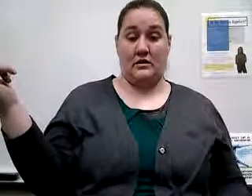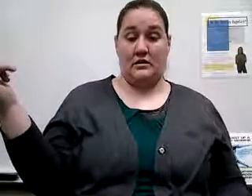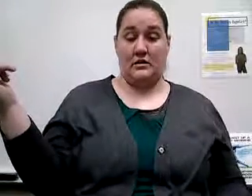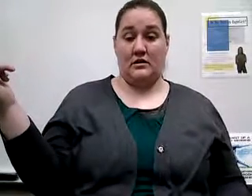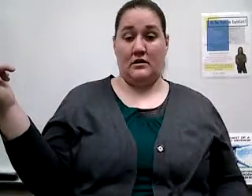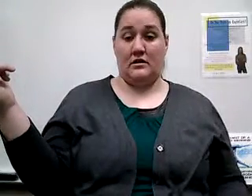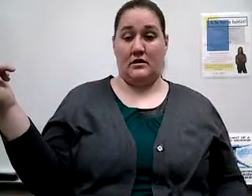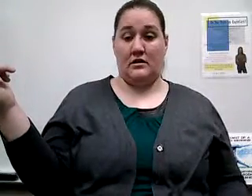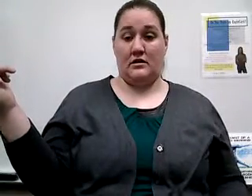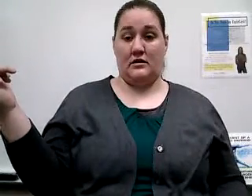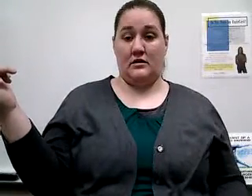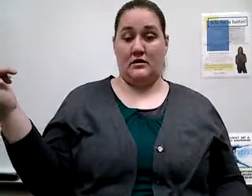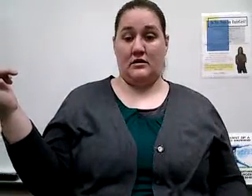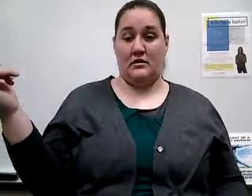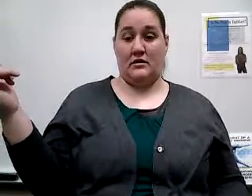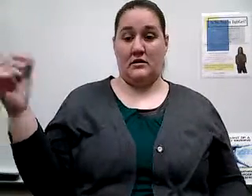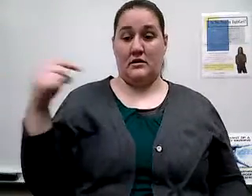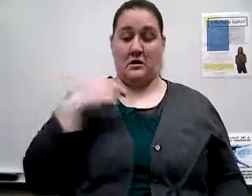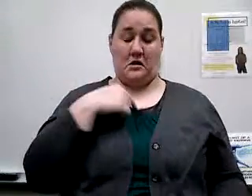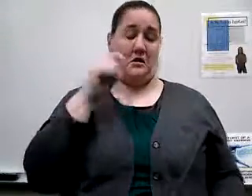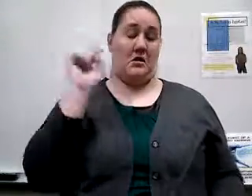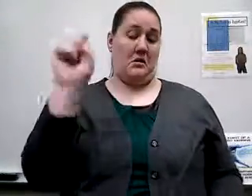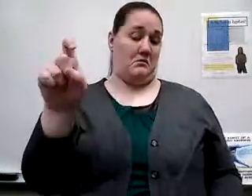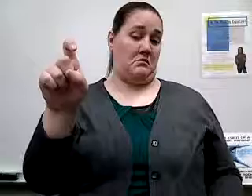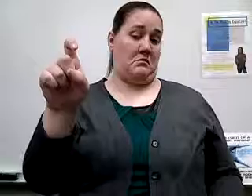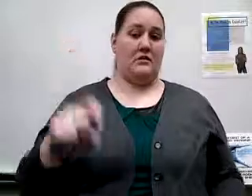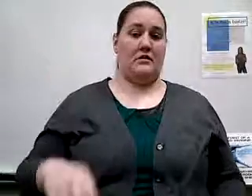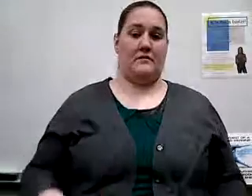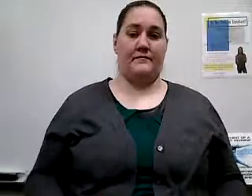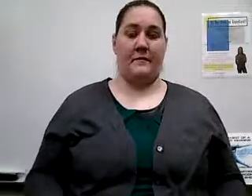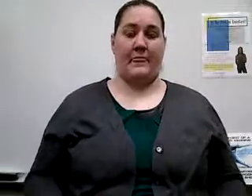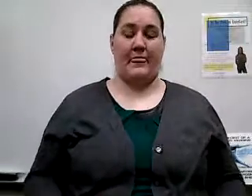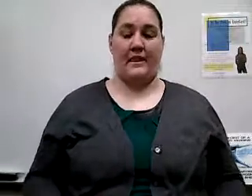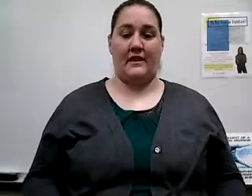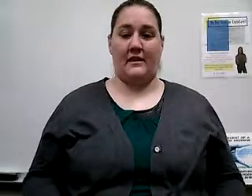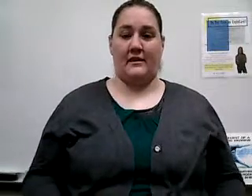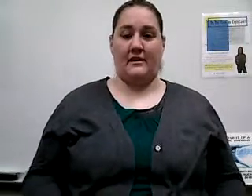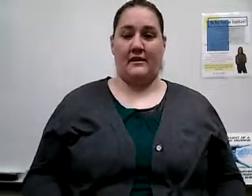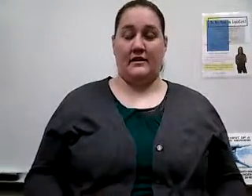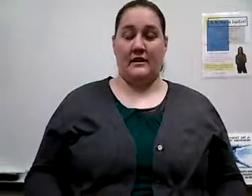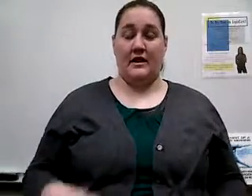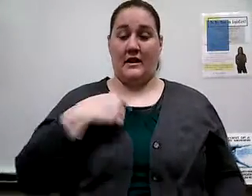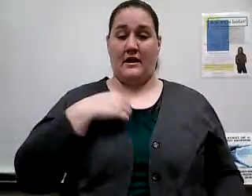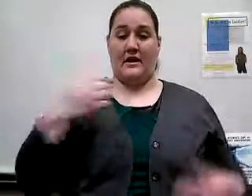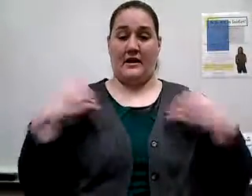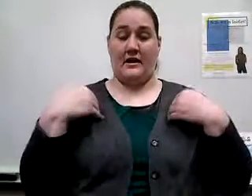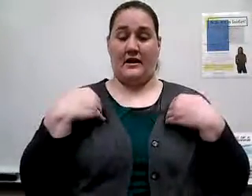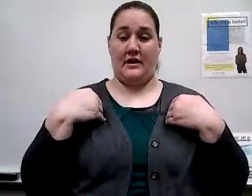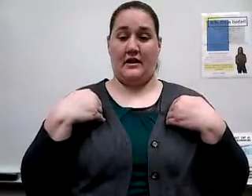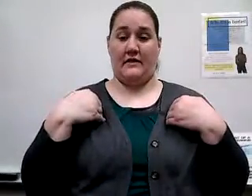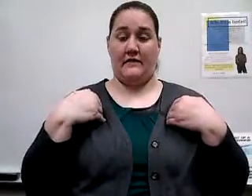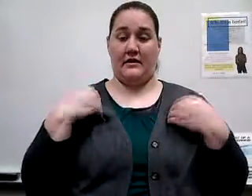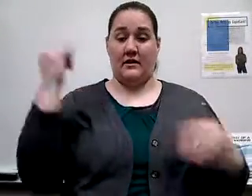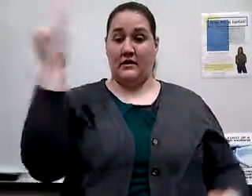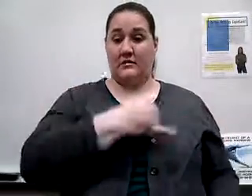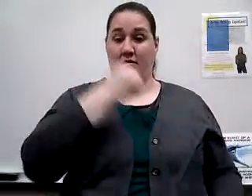This is my question I posed to you. TJ, what do you think? If I take this Pepsi can, and right now I can pick it up and feel it, and it's got water on the outside of